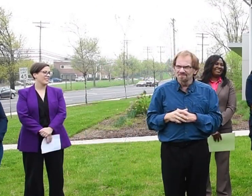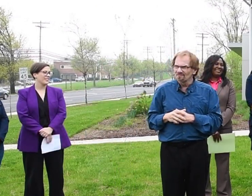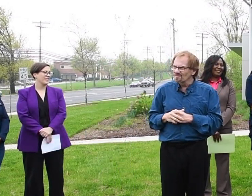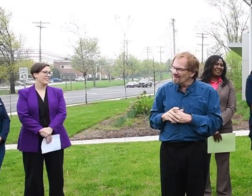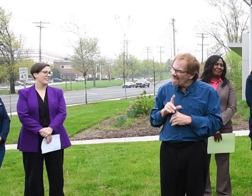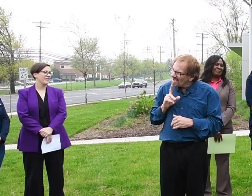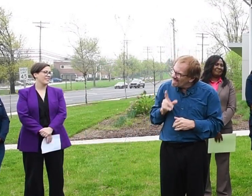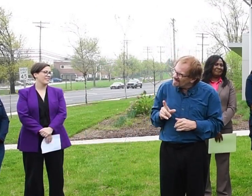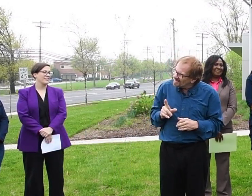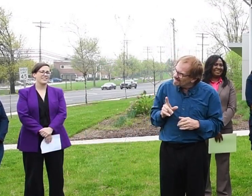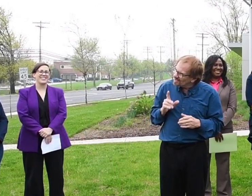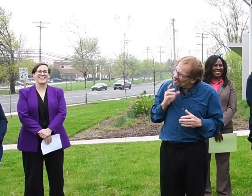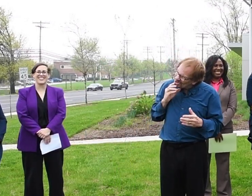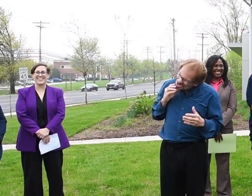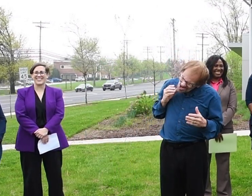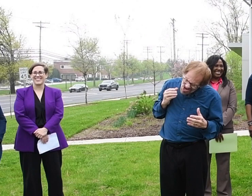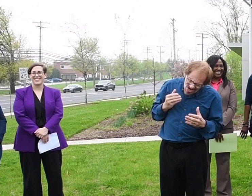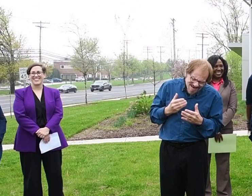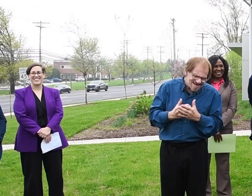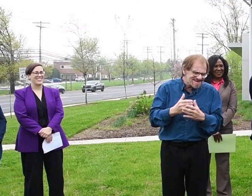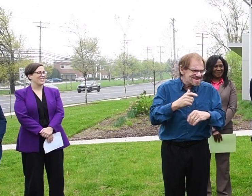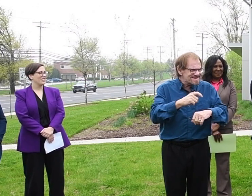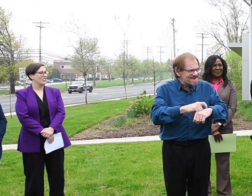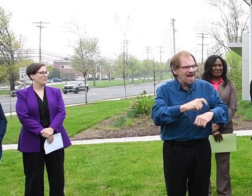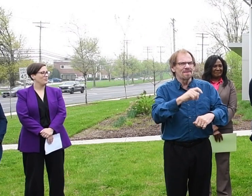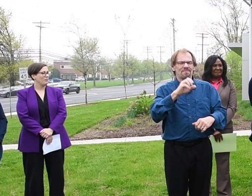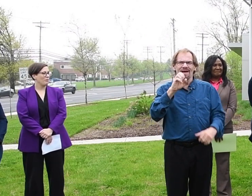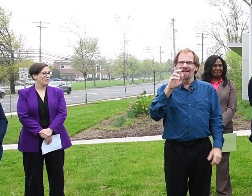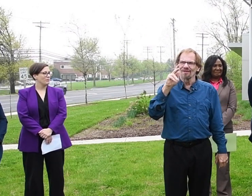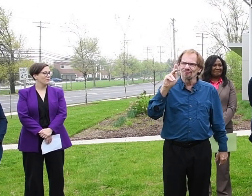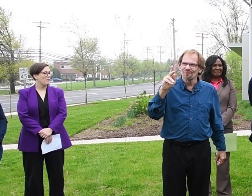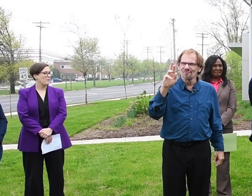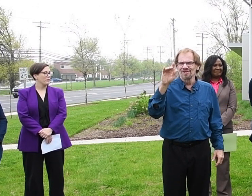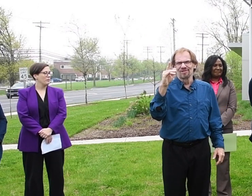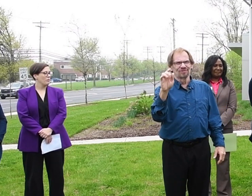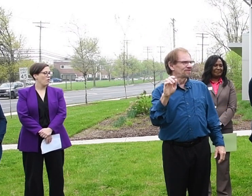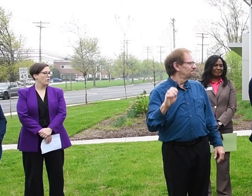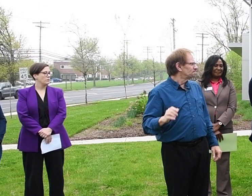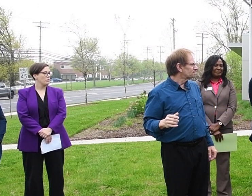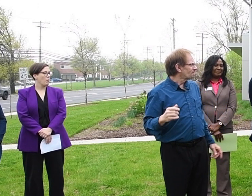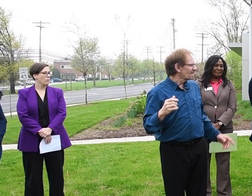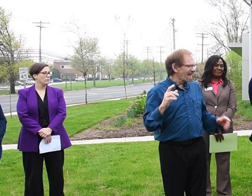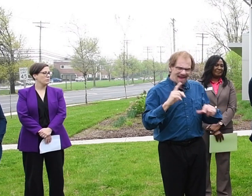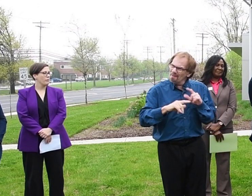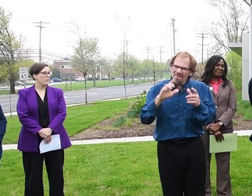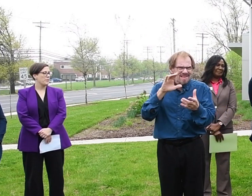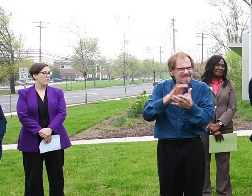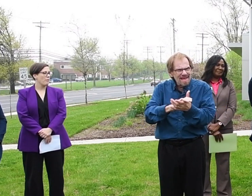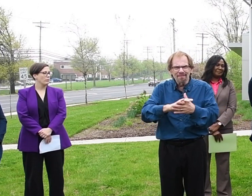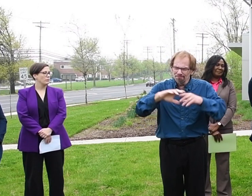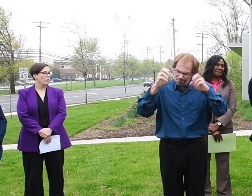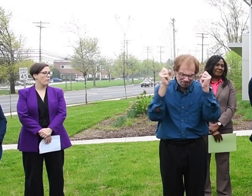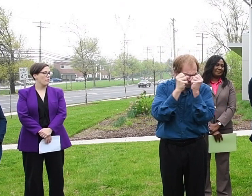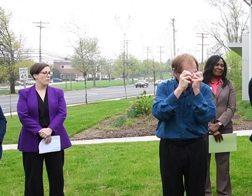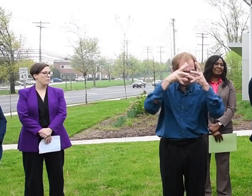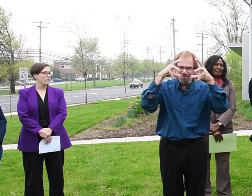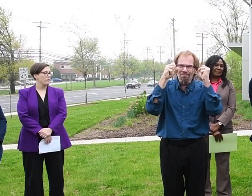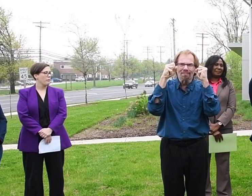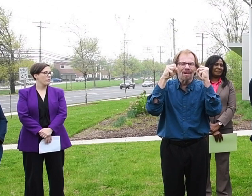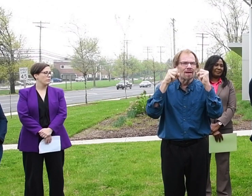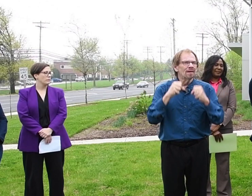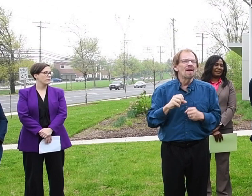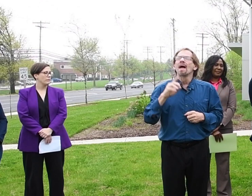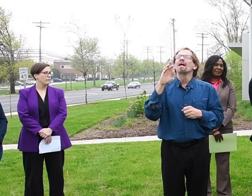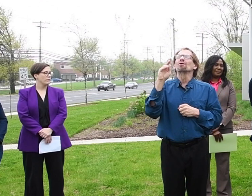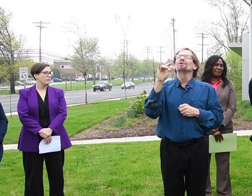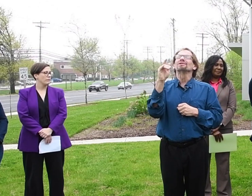It is go time, Elkridge. I cannot believe it. I am amazed, and you probably are too. You deserve this.